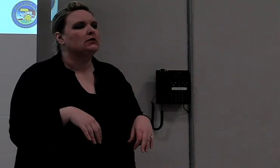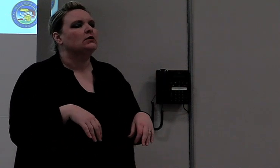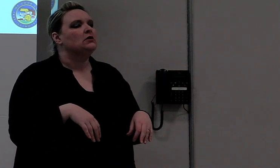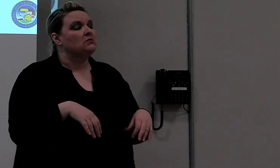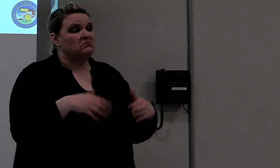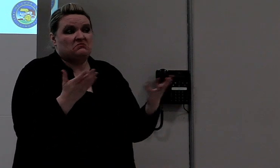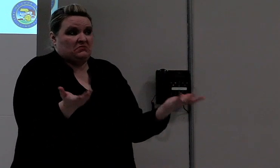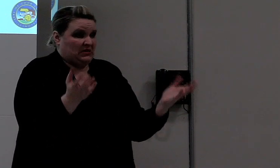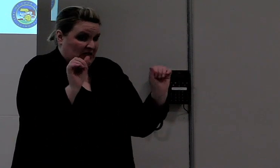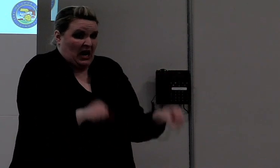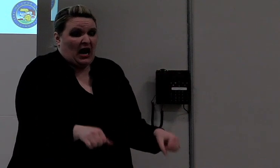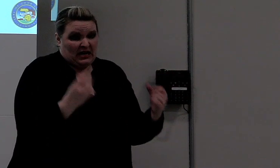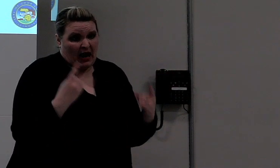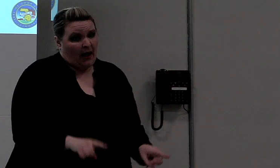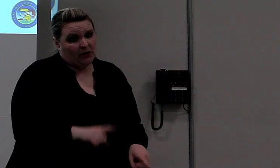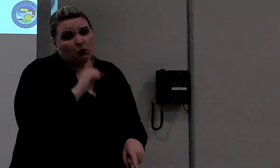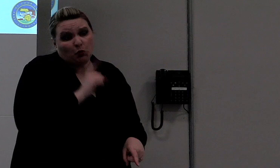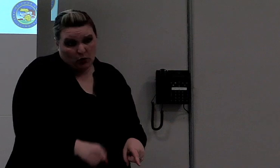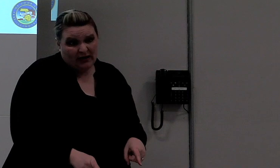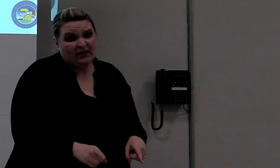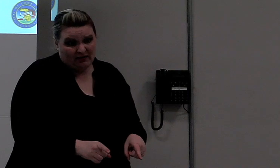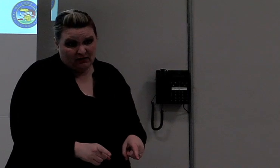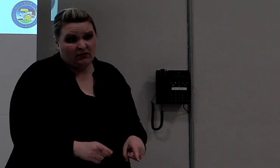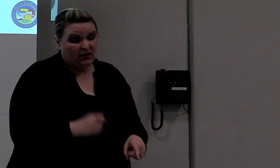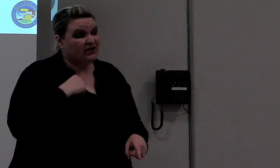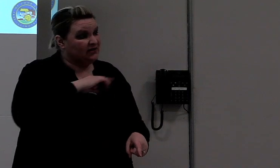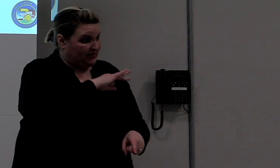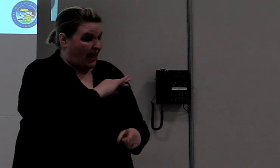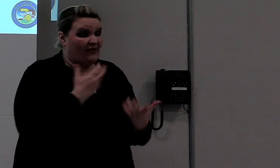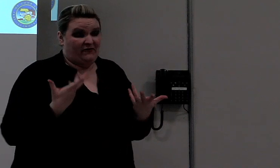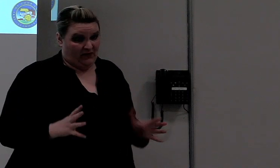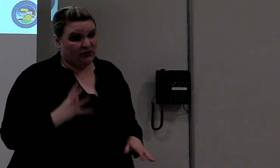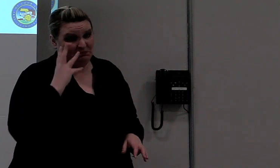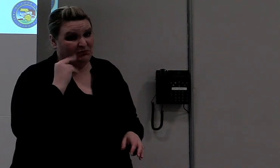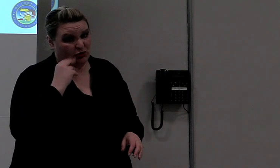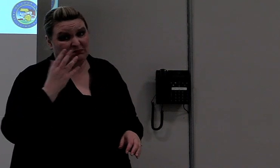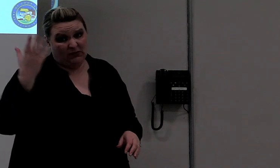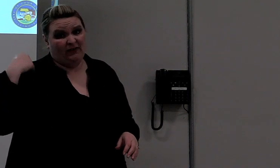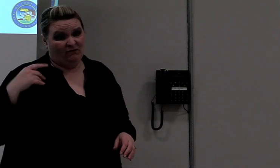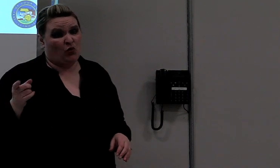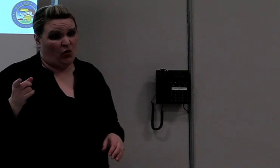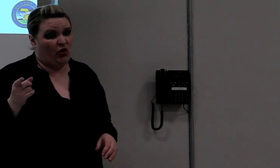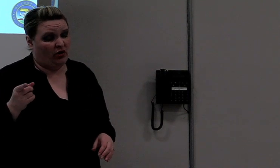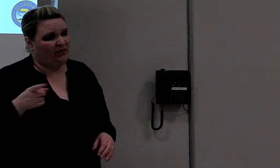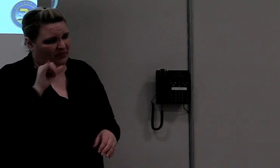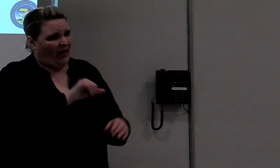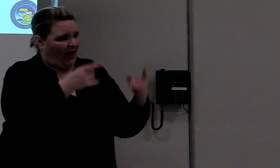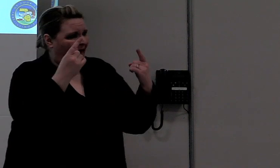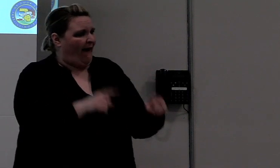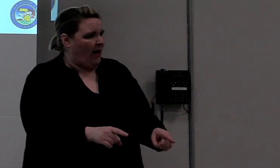But it's there, and it happens, it's real. I mean, we have staff members it's happened to, so it's there.